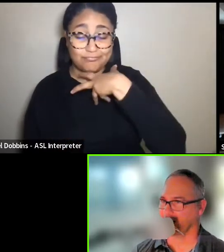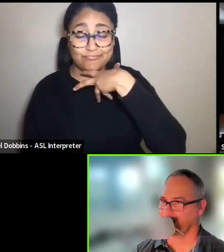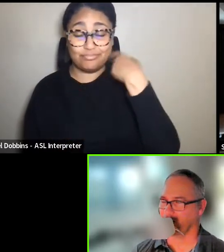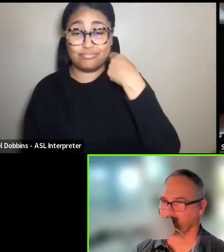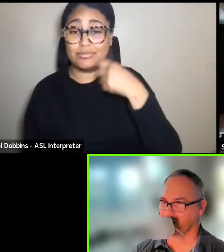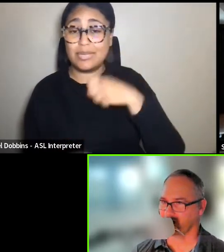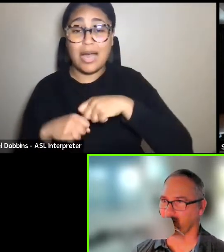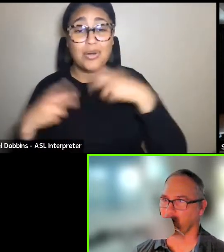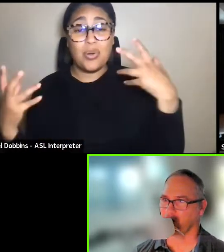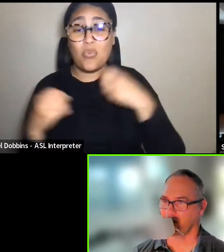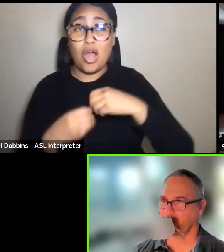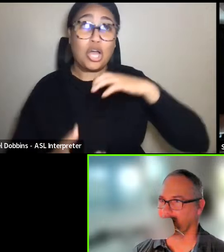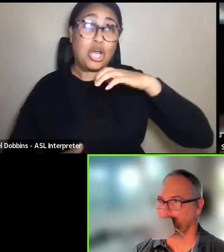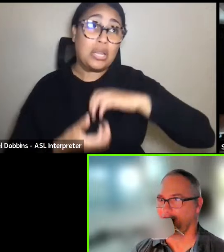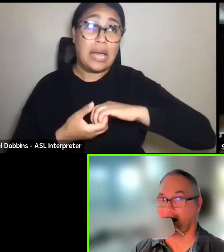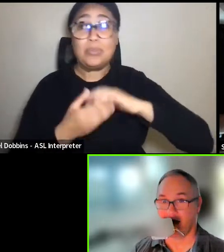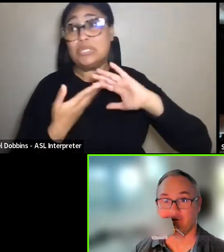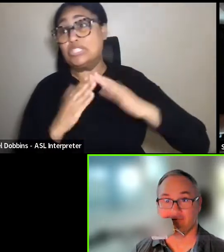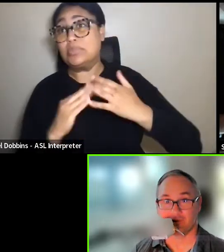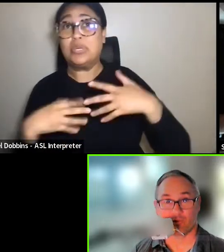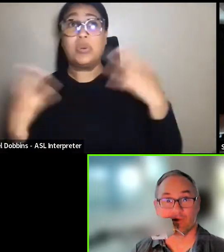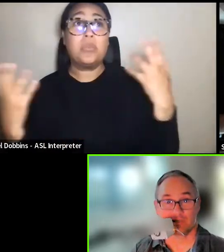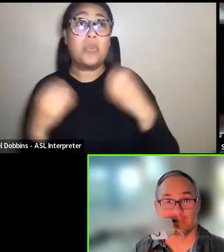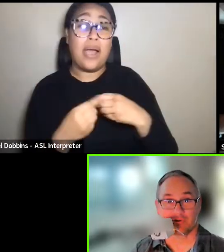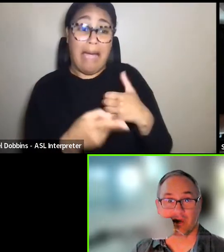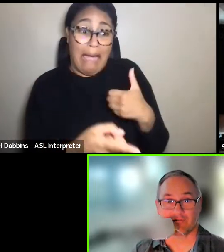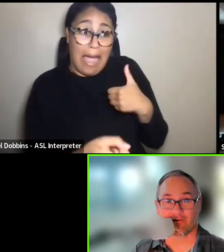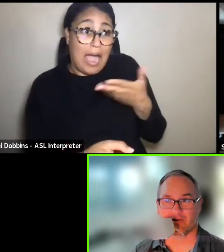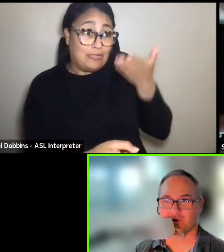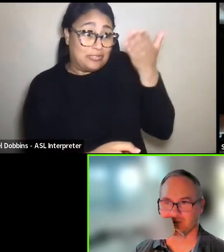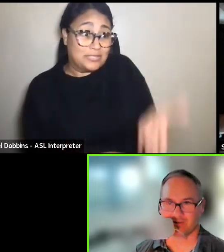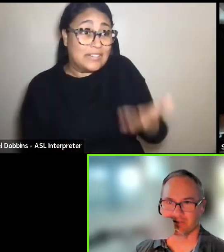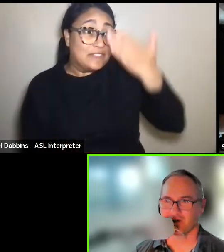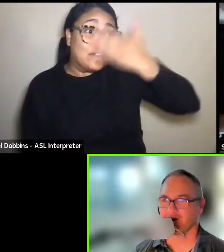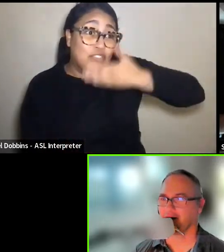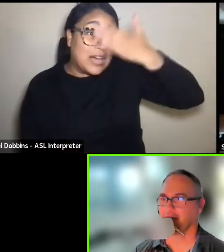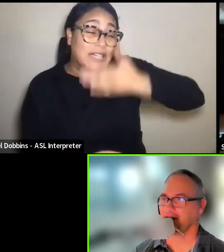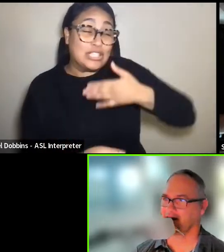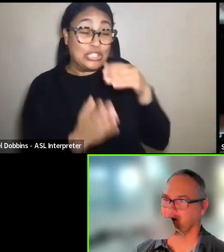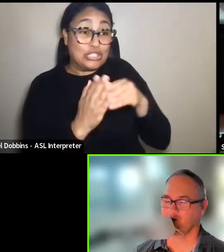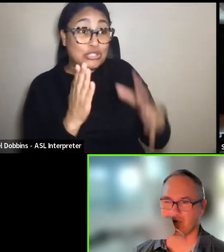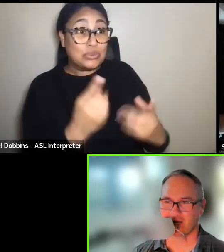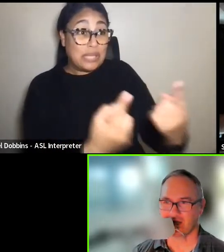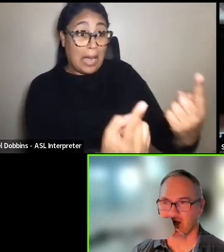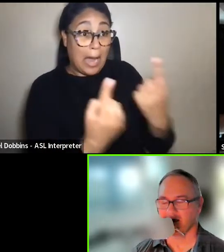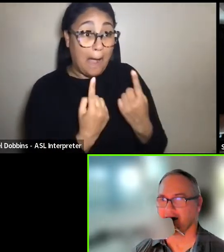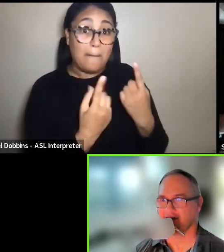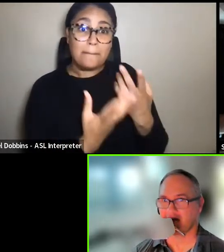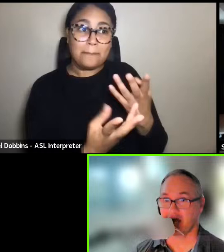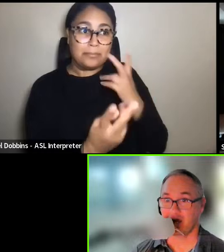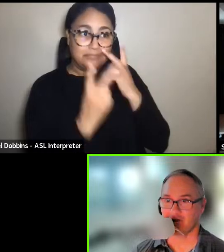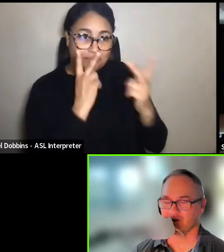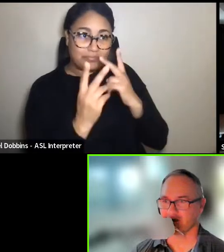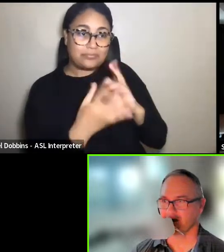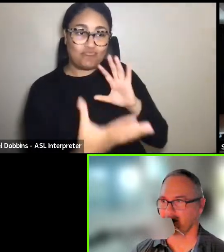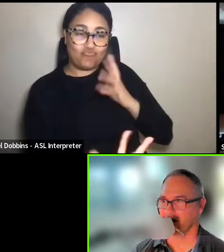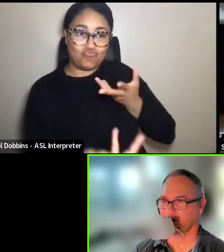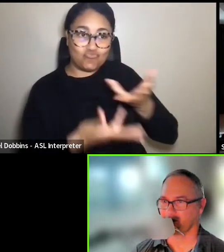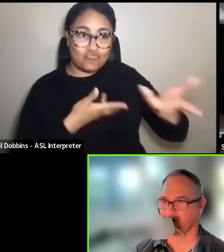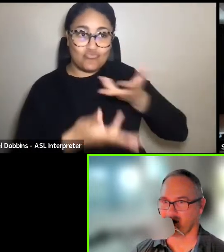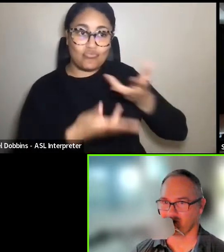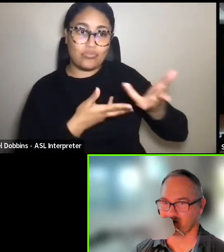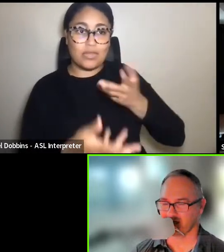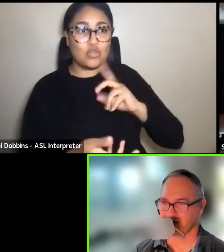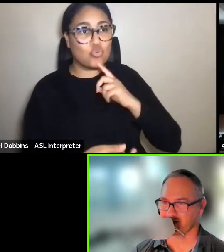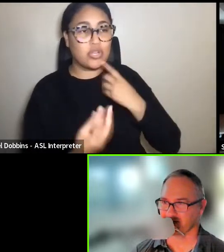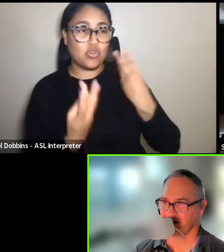create collaboration and community when I have the real deal right in front of me, students that are coming in and who we can kind of engage in